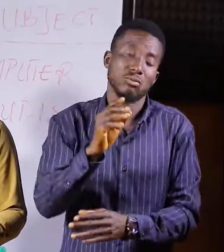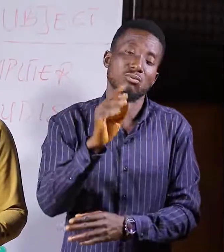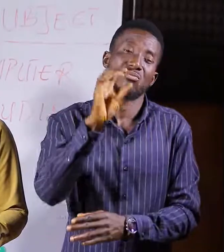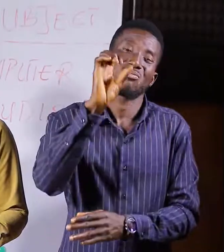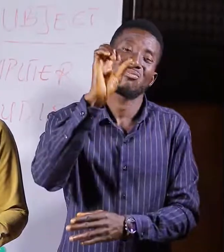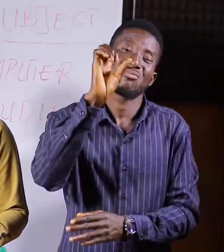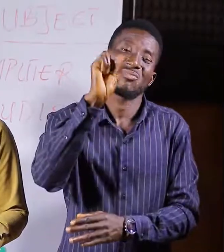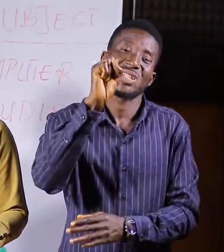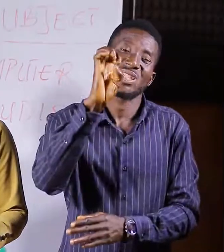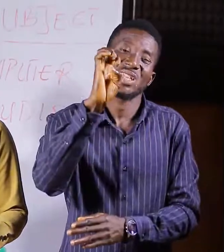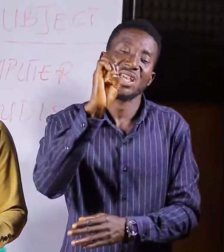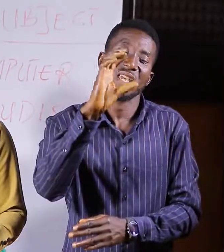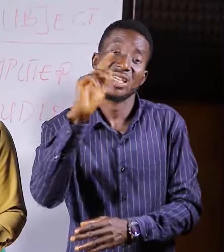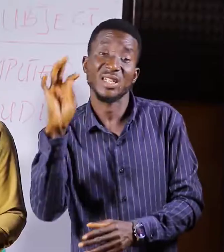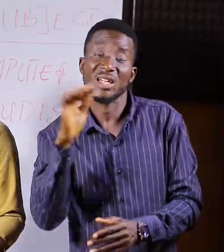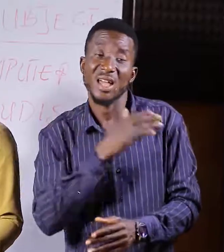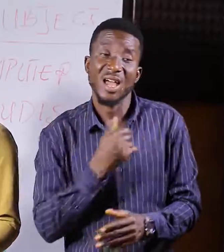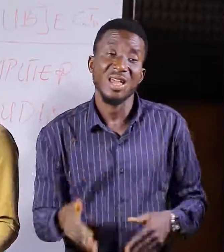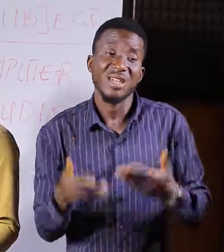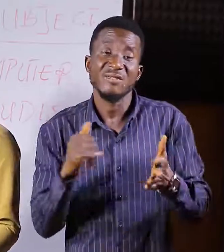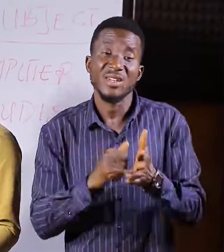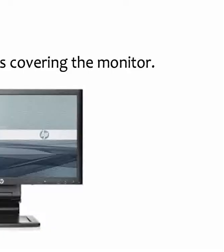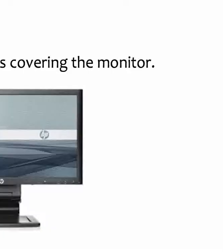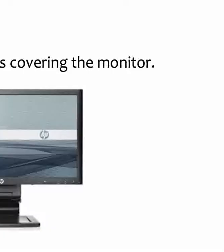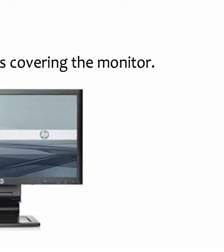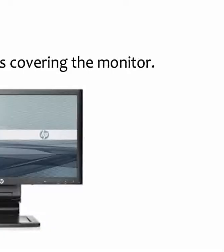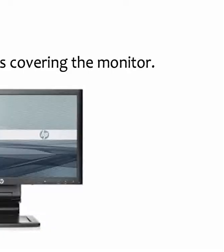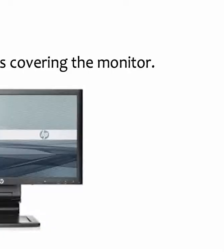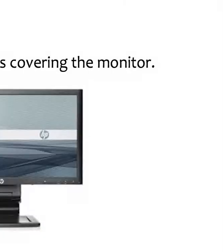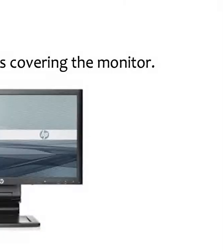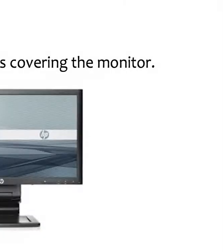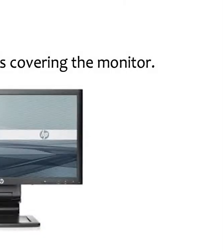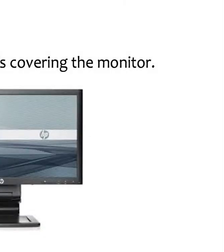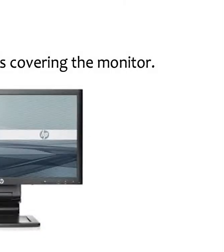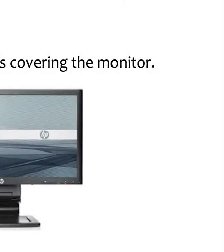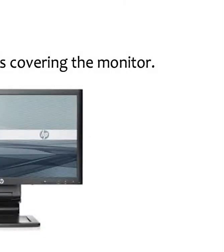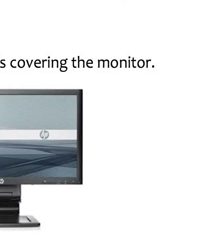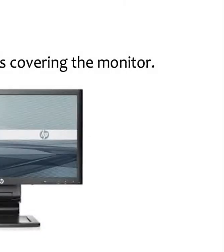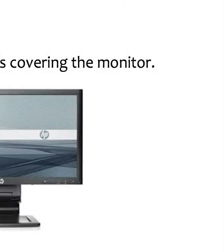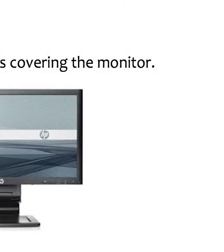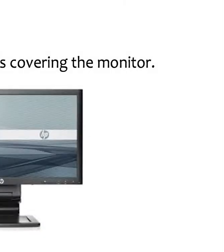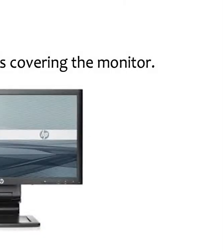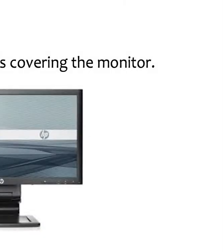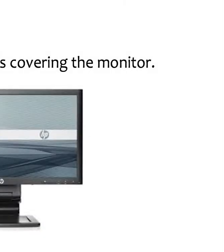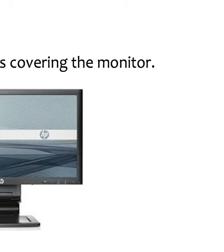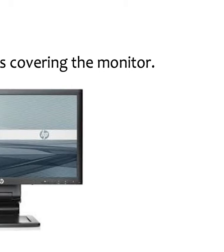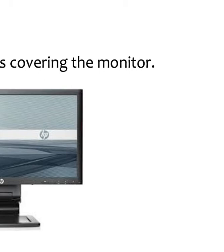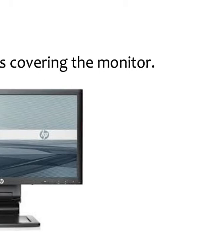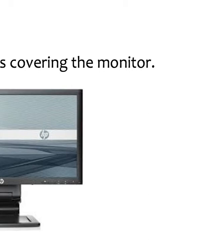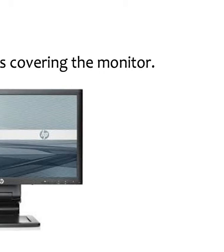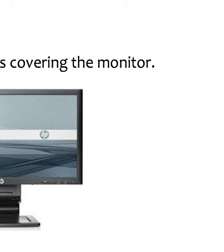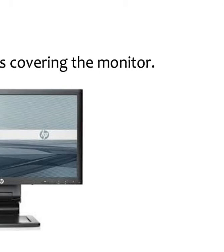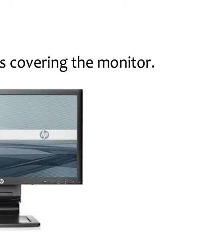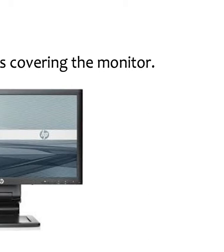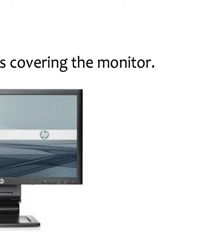circuitry and gives it a better look. And this is how the enclosure looks, just like it's displayed on the picture here. You